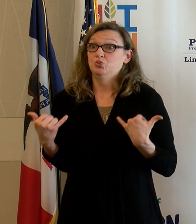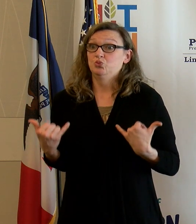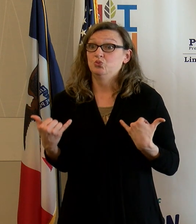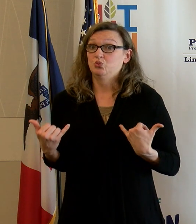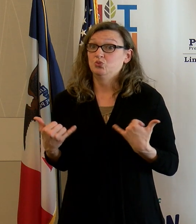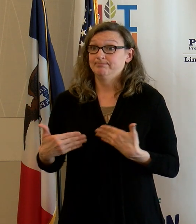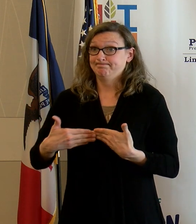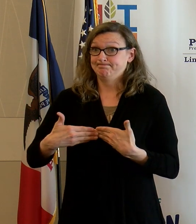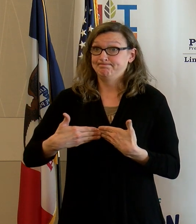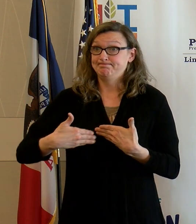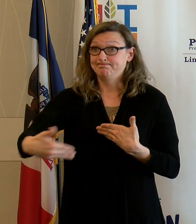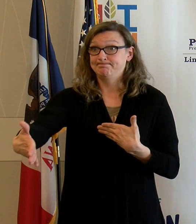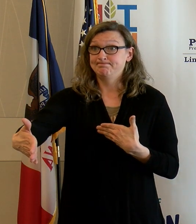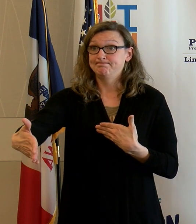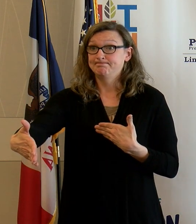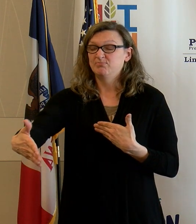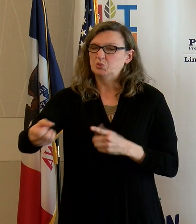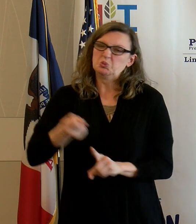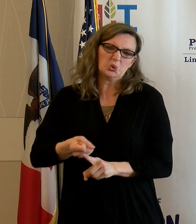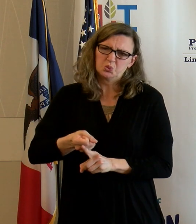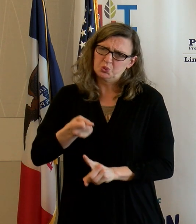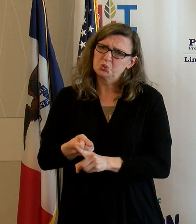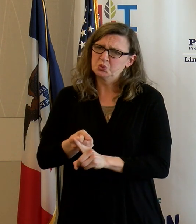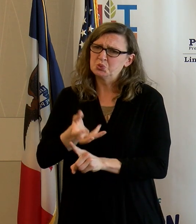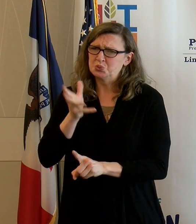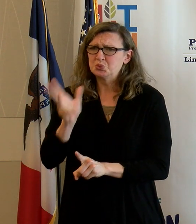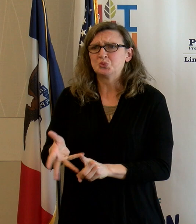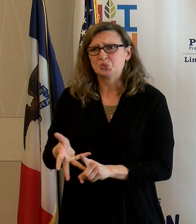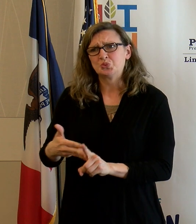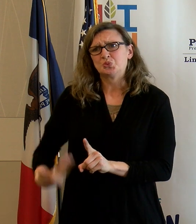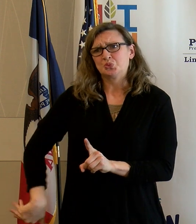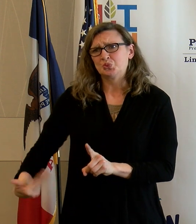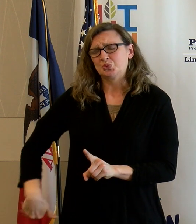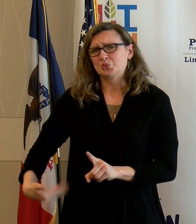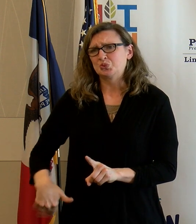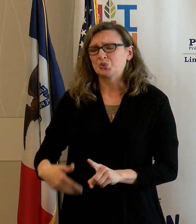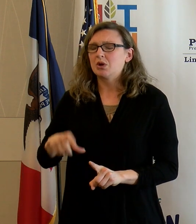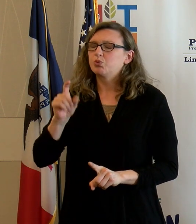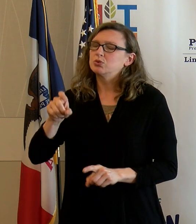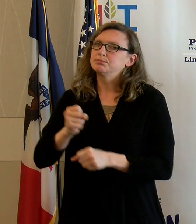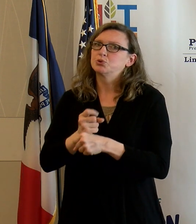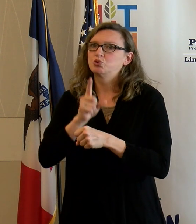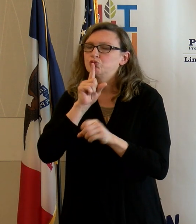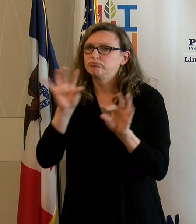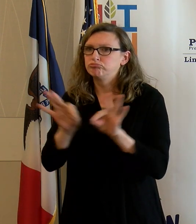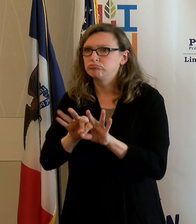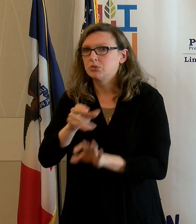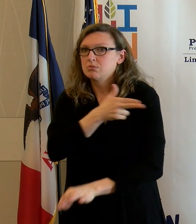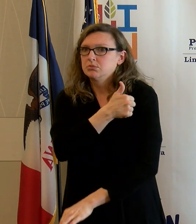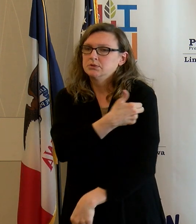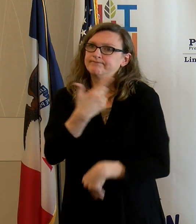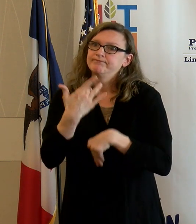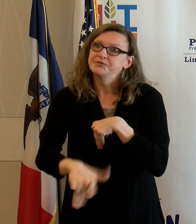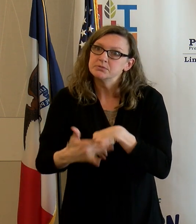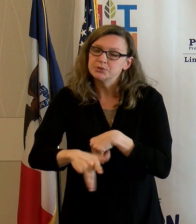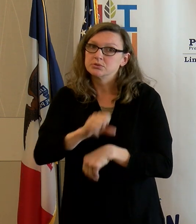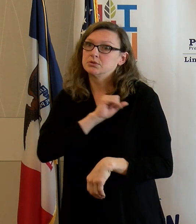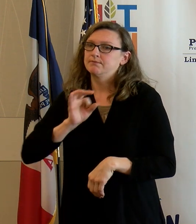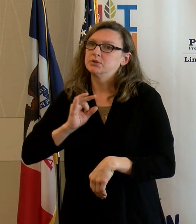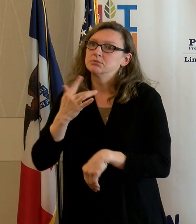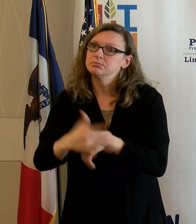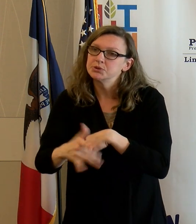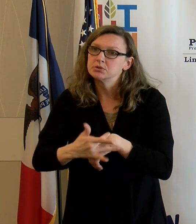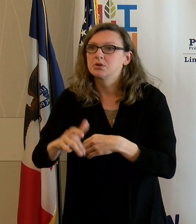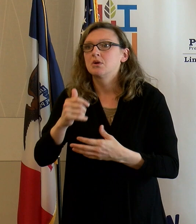the curve and not overrun our hospitals. This time is really important. And one of the ways we can flatten the